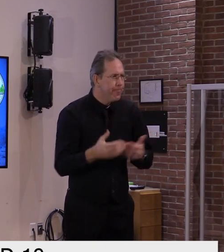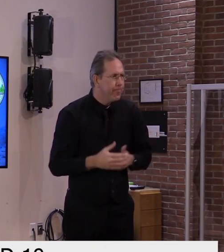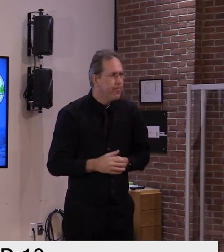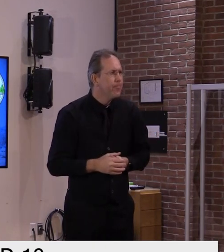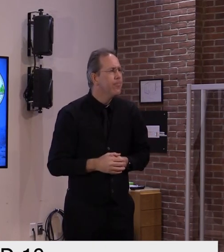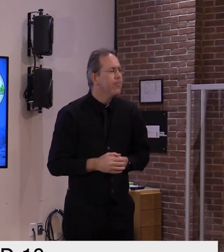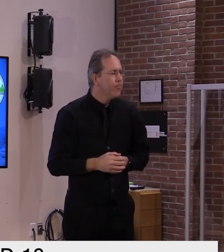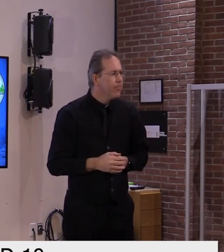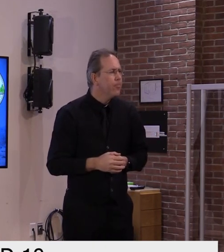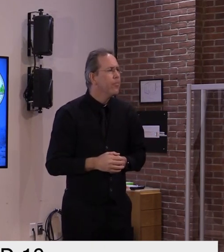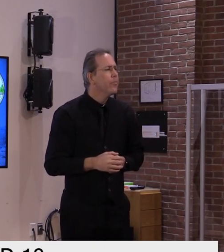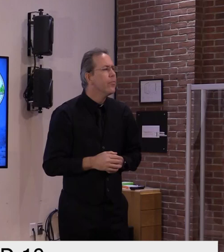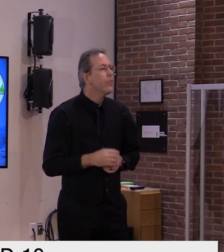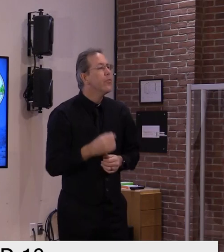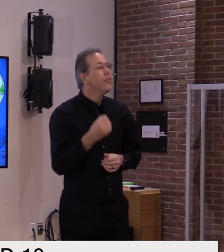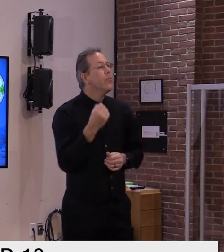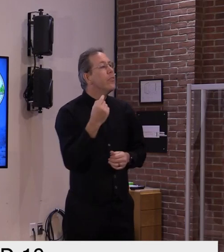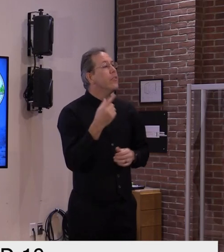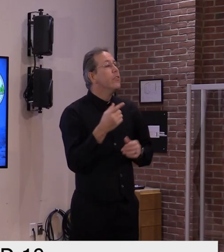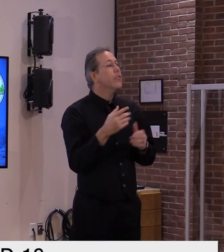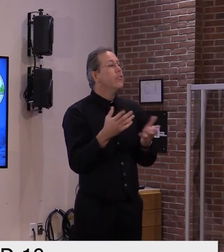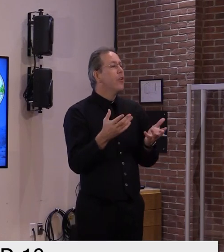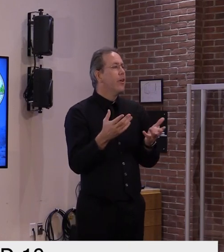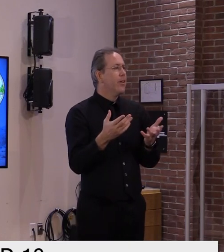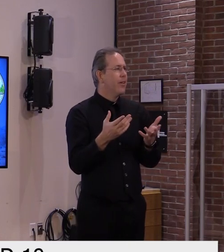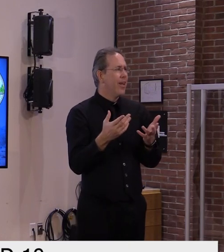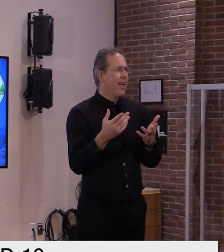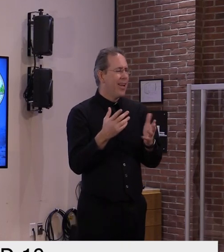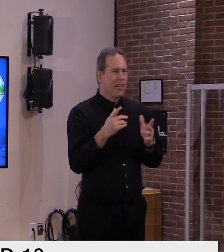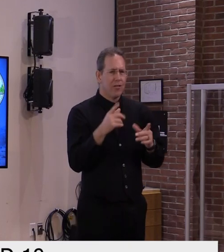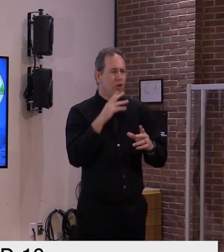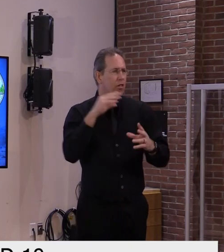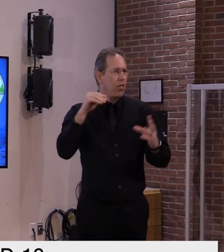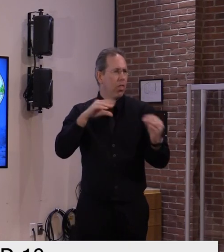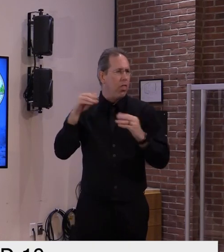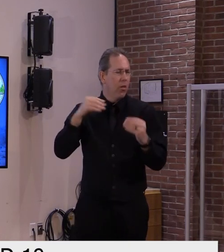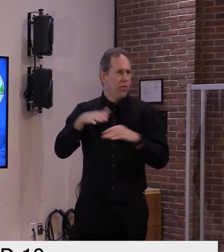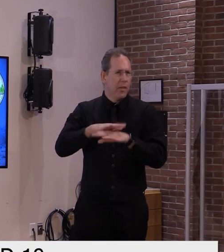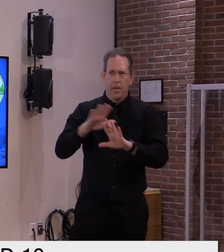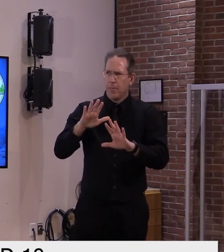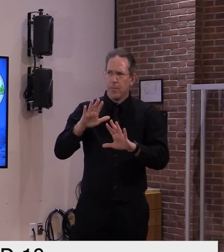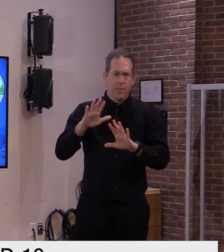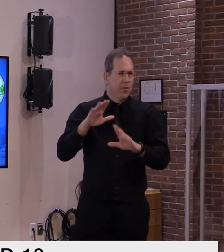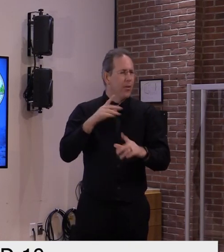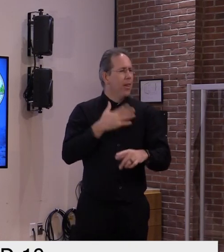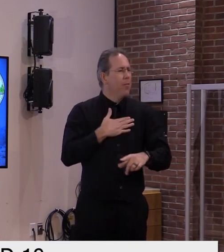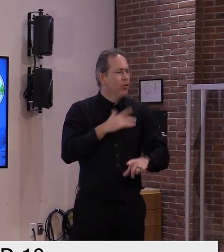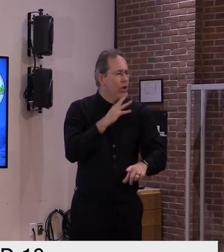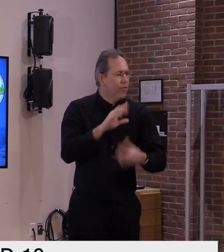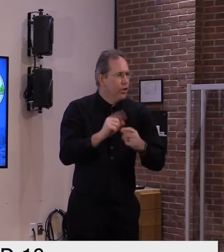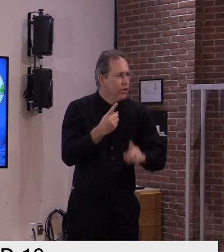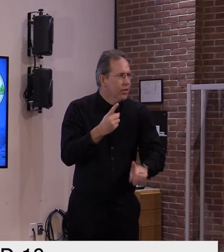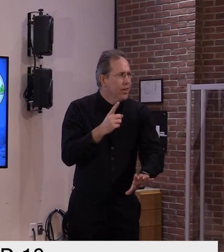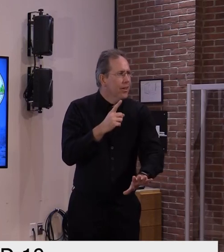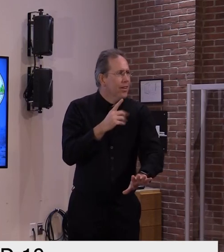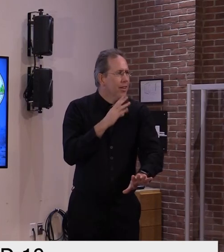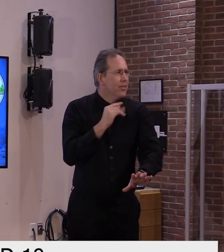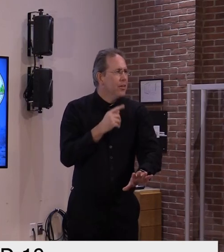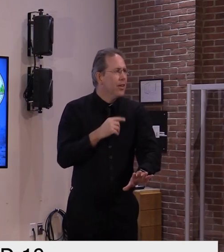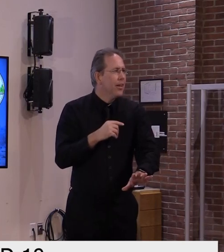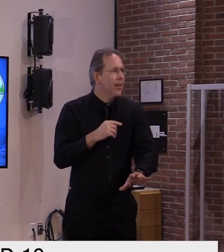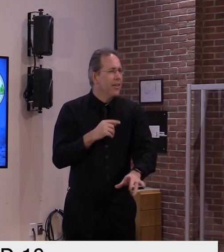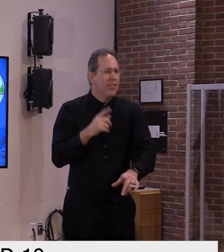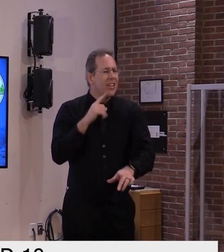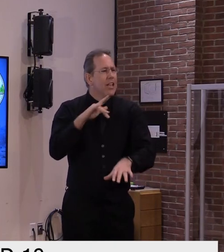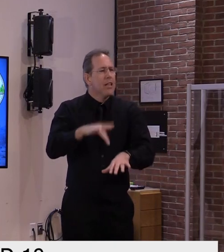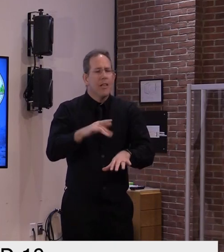we tell people you should wait a period of time to... Someone's going to need to go on